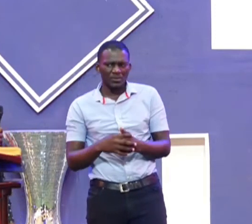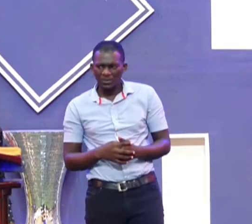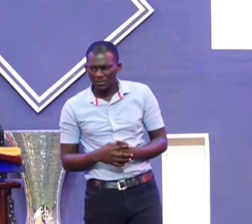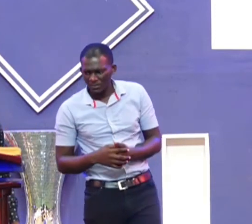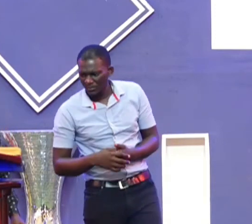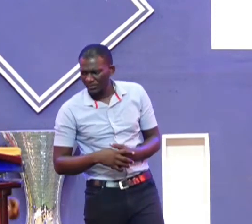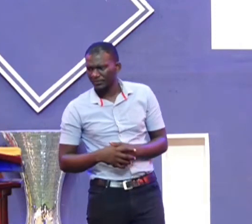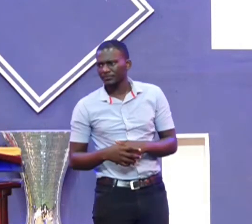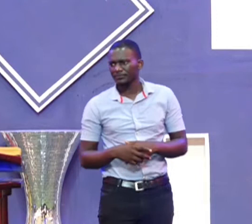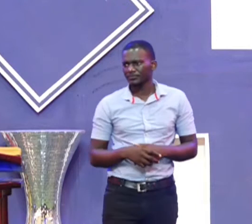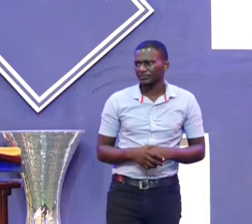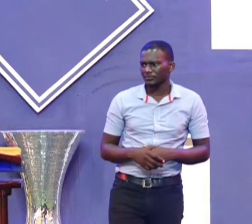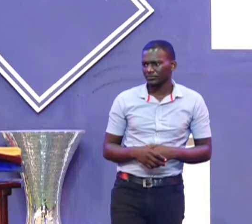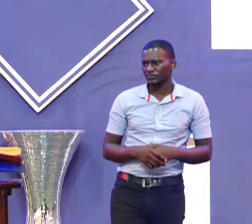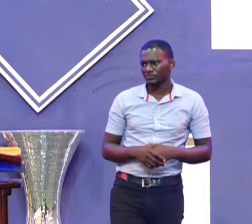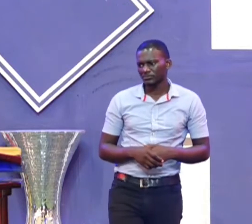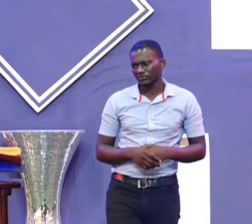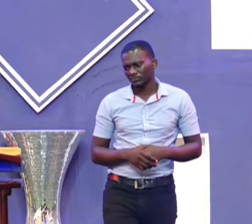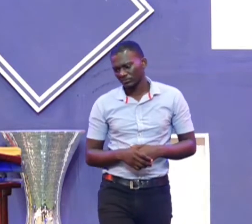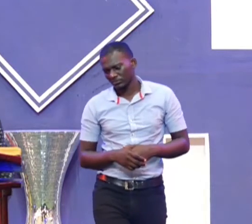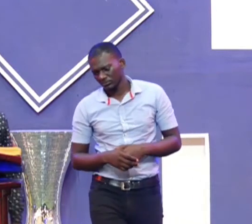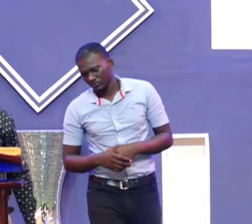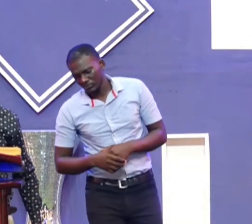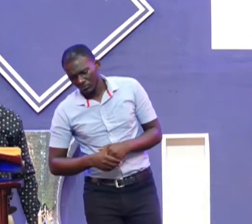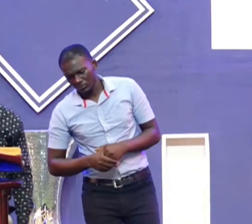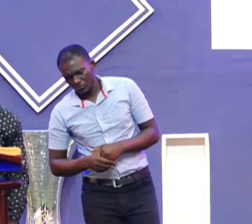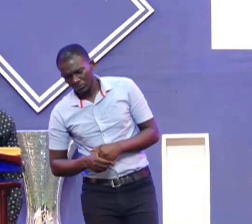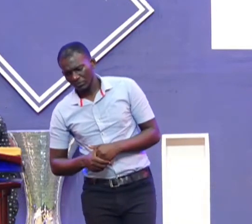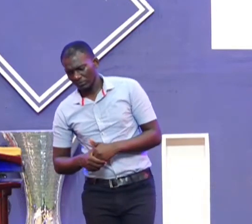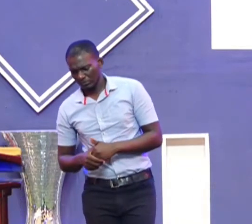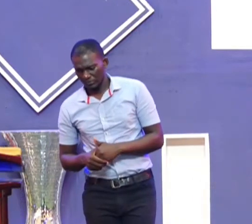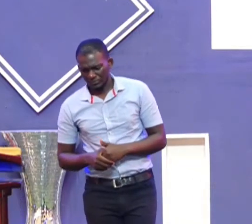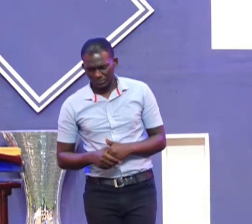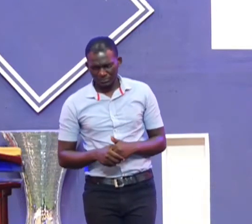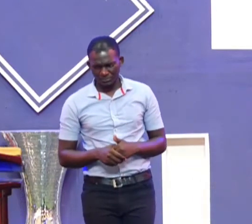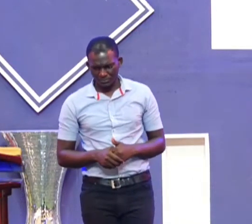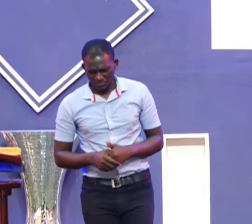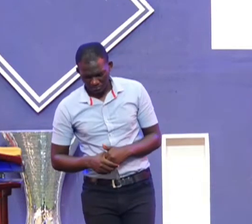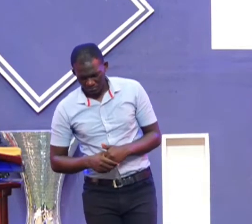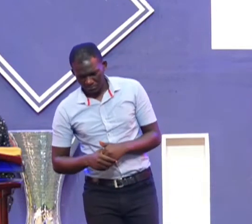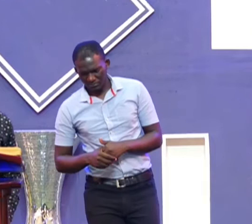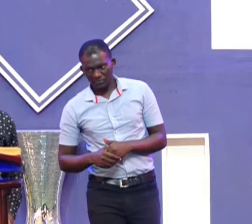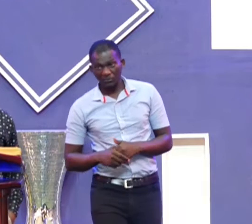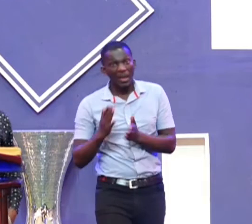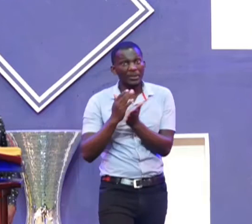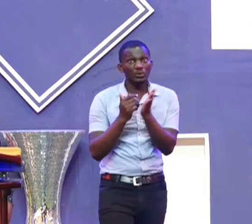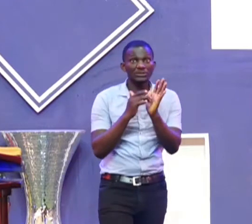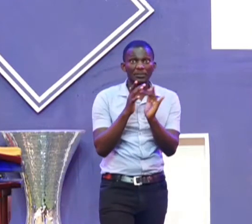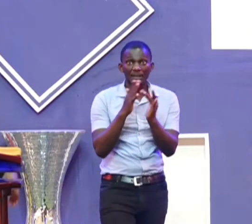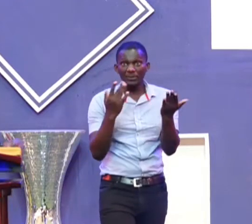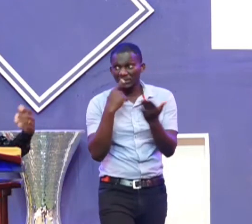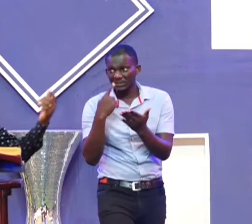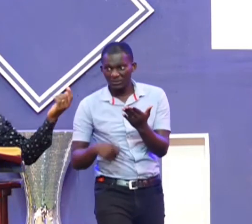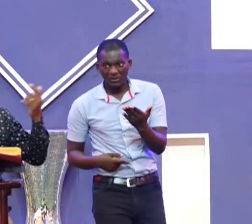banange newadde yo chenkana chi mubwesi gwabwenkana chi okuberanga nsome ekigambo kya katonda because the bible says